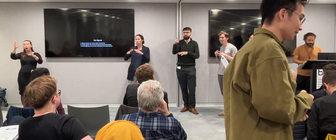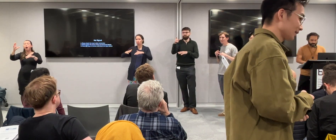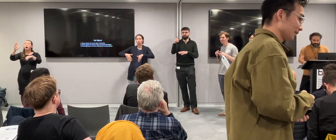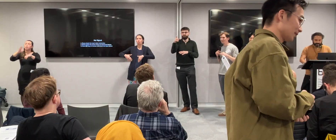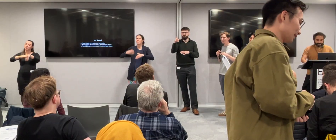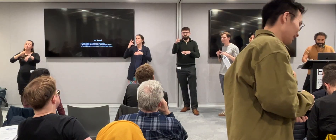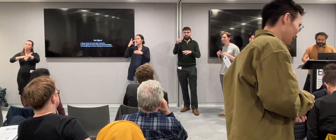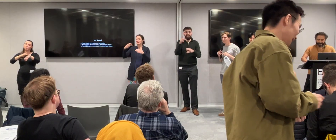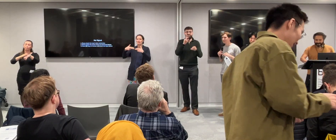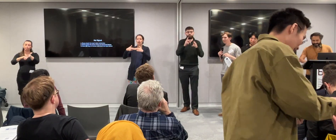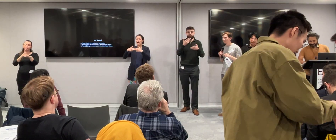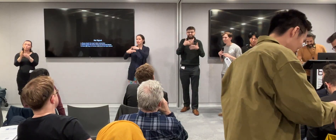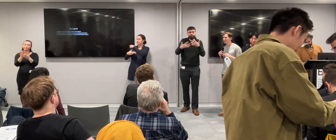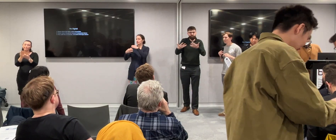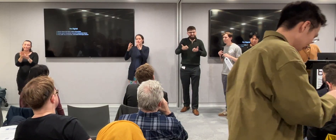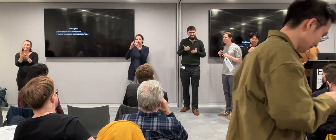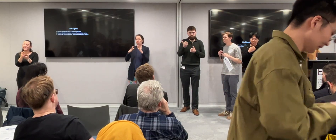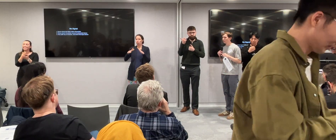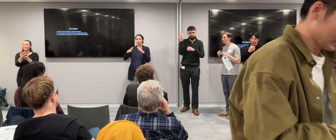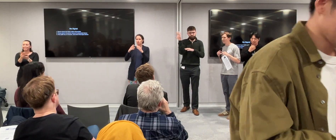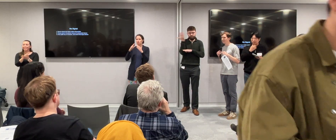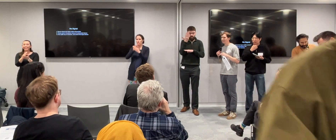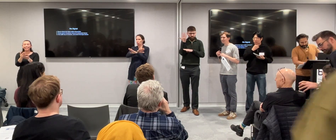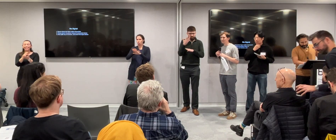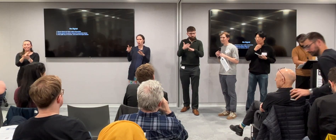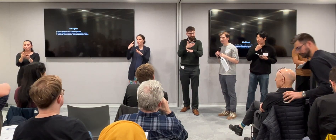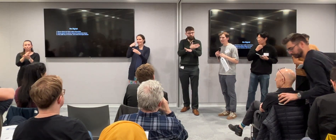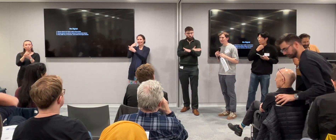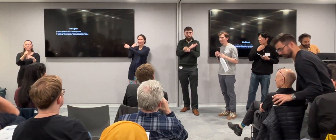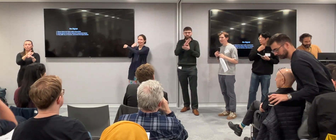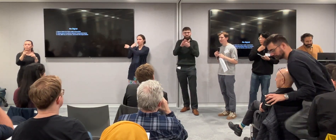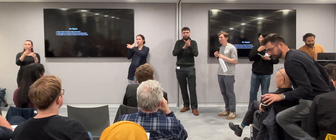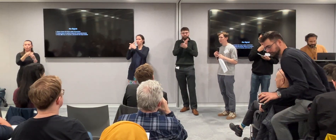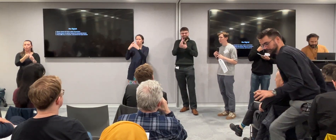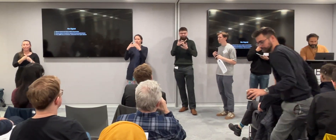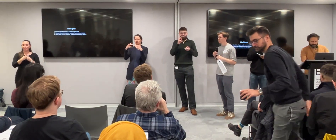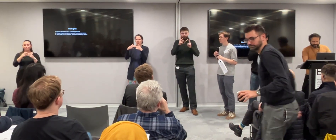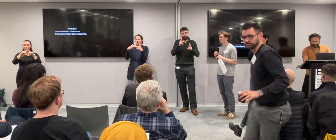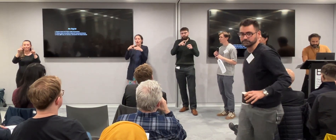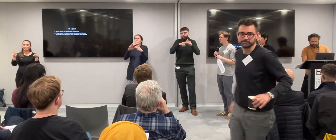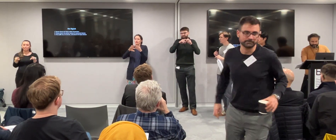interpreters haven't seen the slides in advance. Thank you. So it will affect the accessibility.